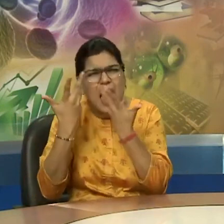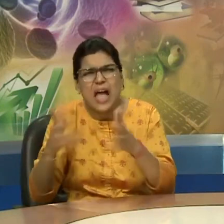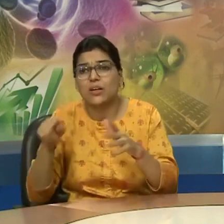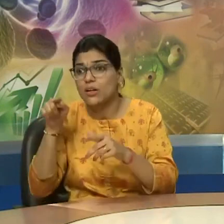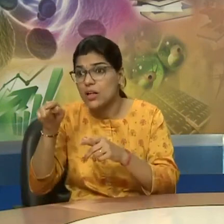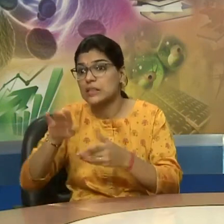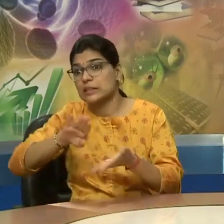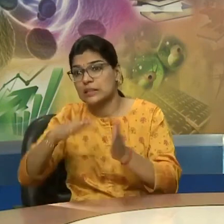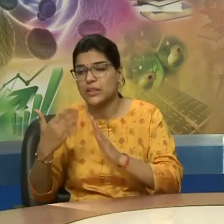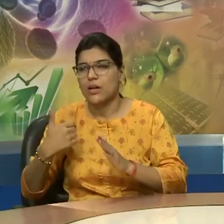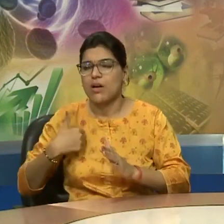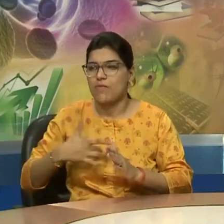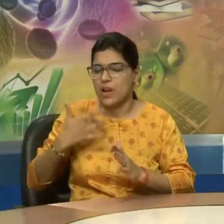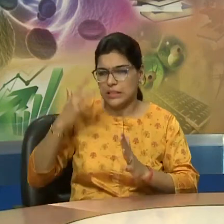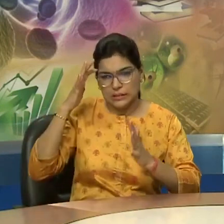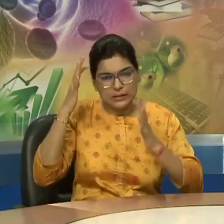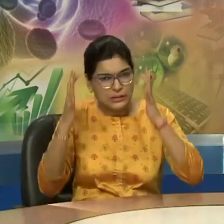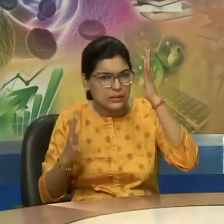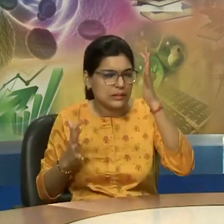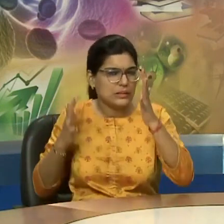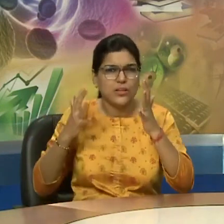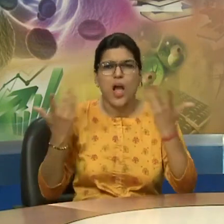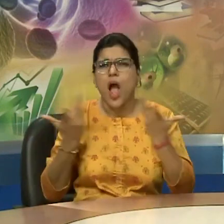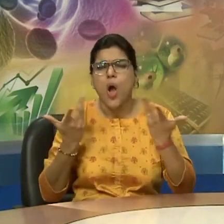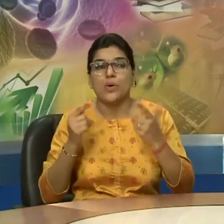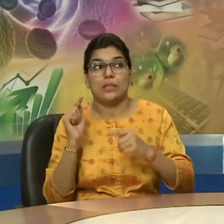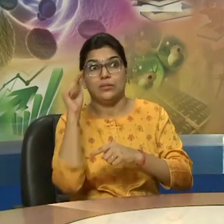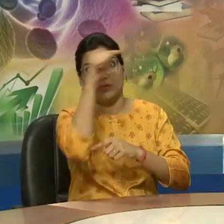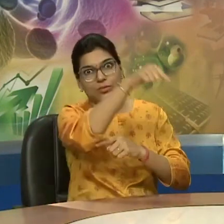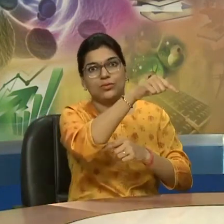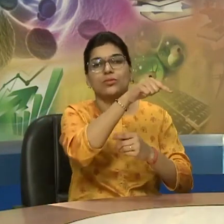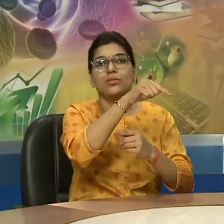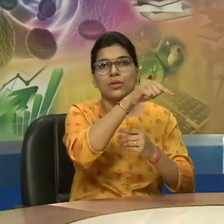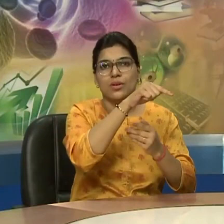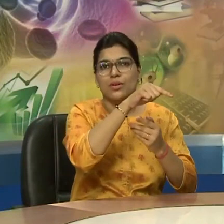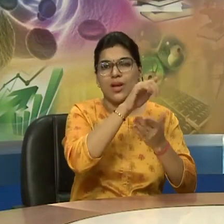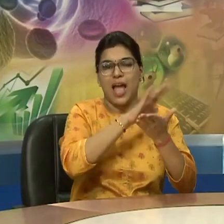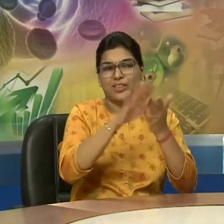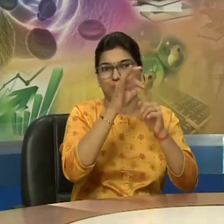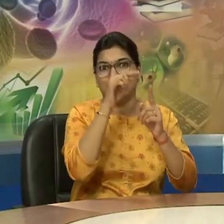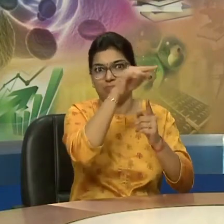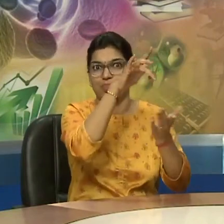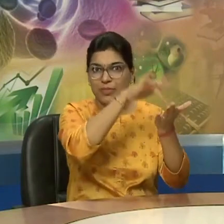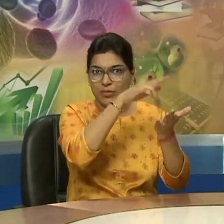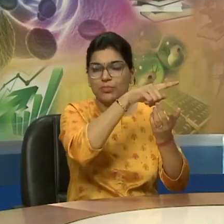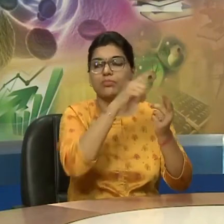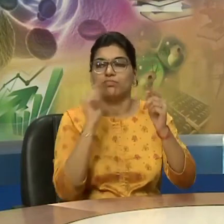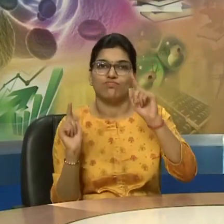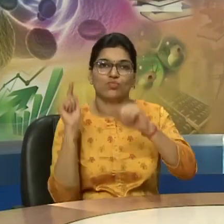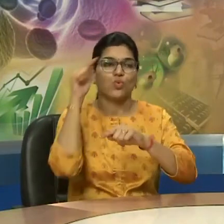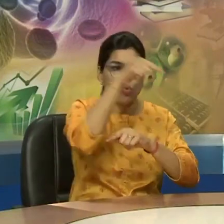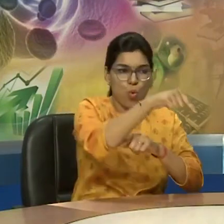Simla and tourists visiting Simla have denoted sapling to Simriti